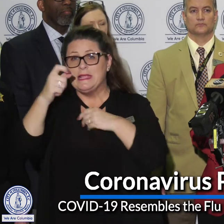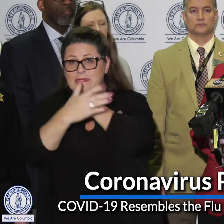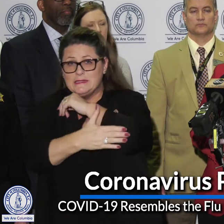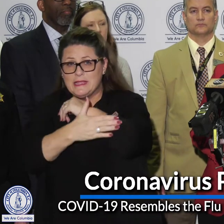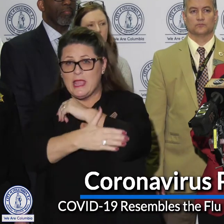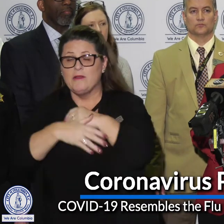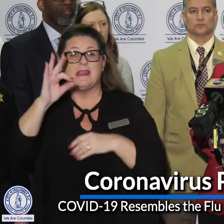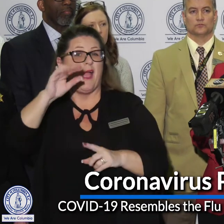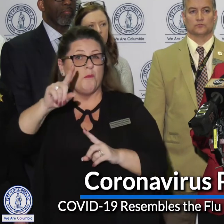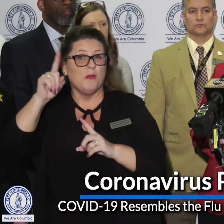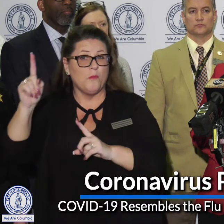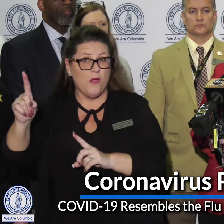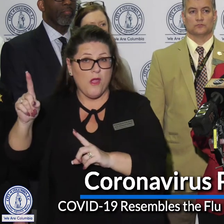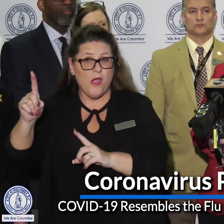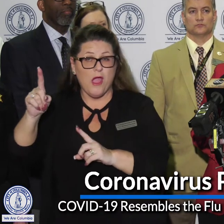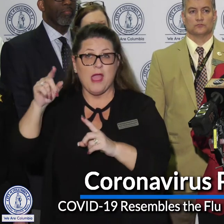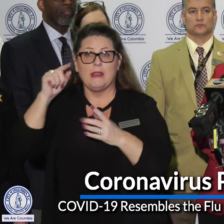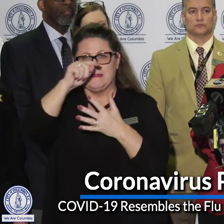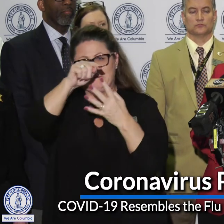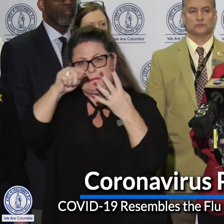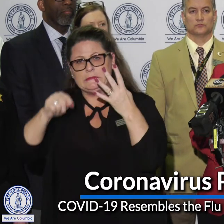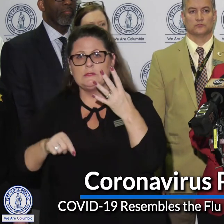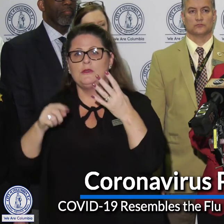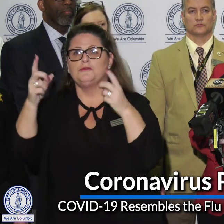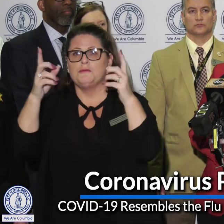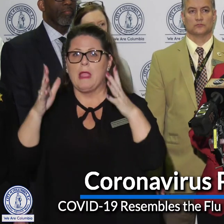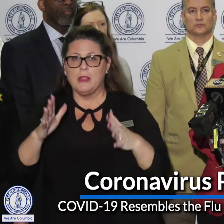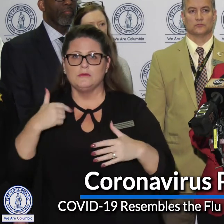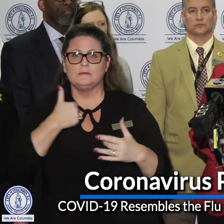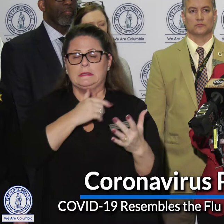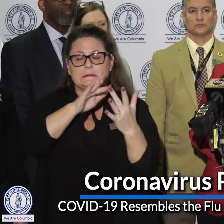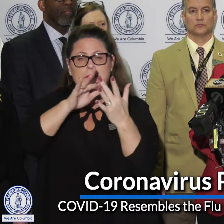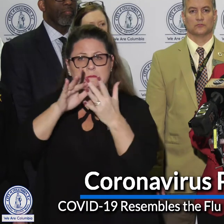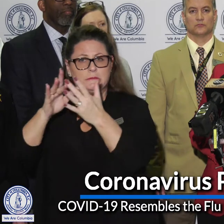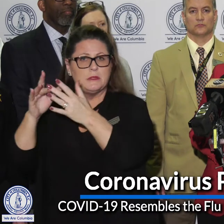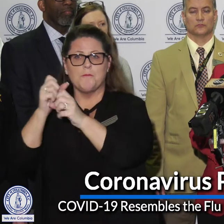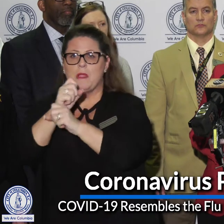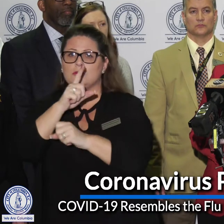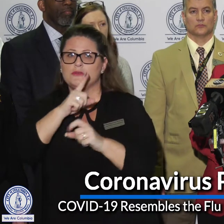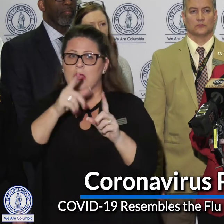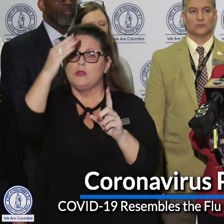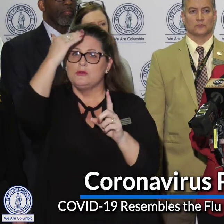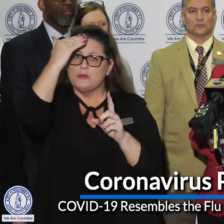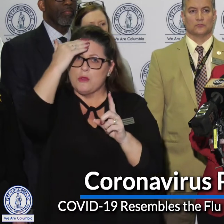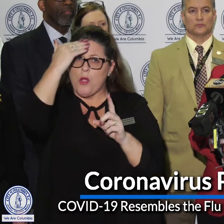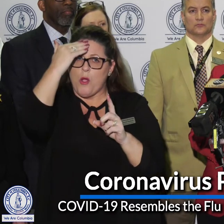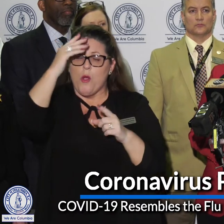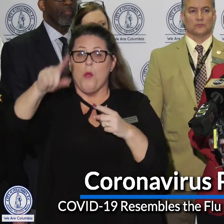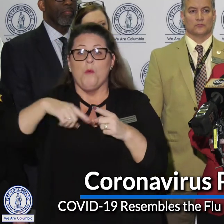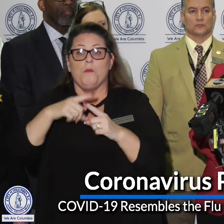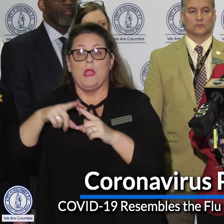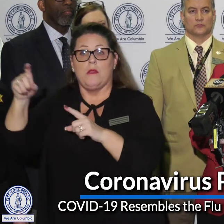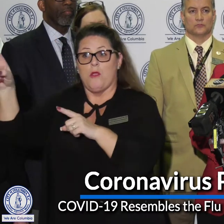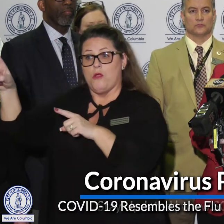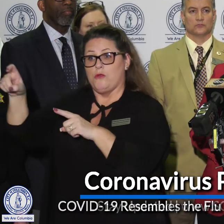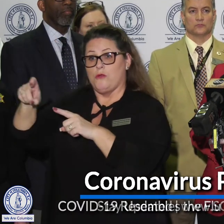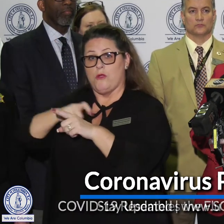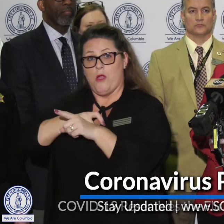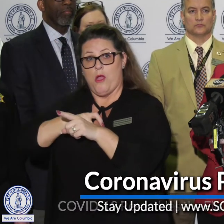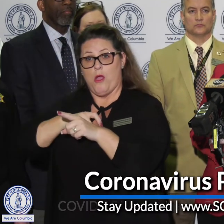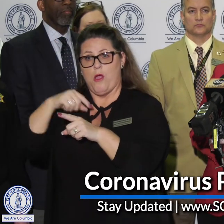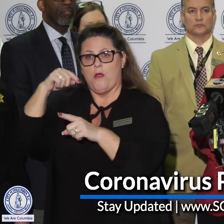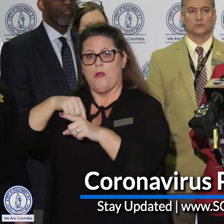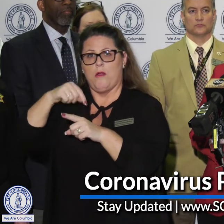over 911. The protocols have already been established for first responders as far as when they respond to calls. The call